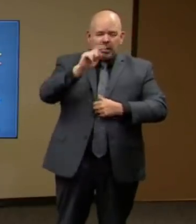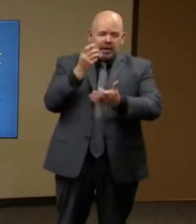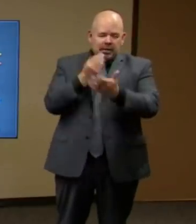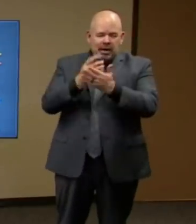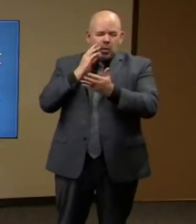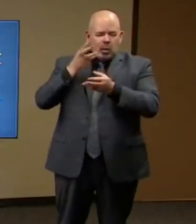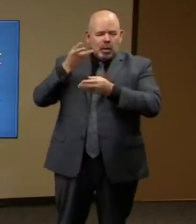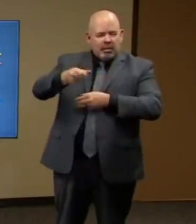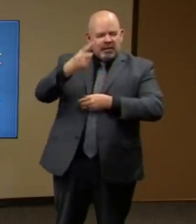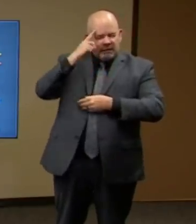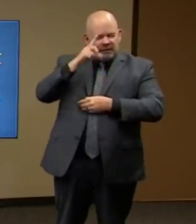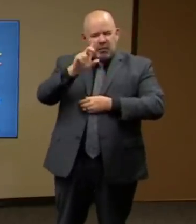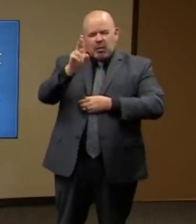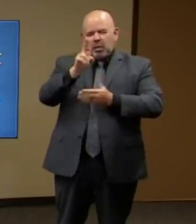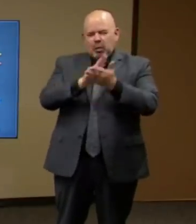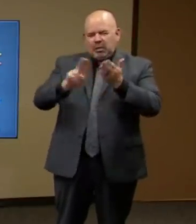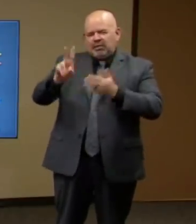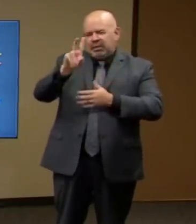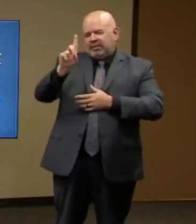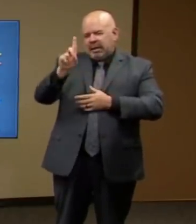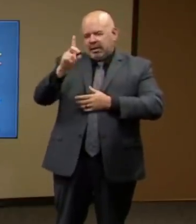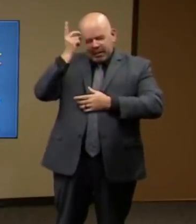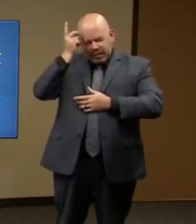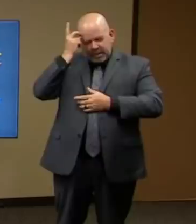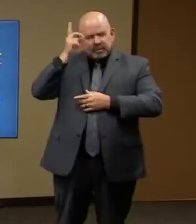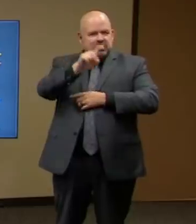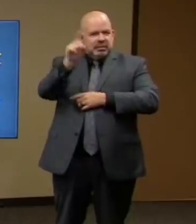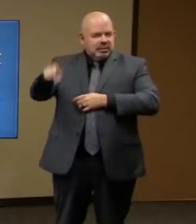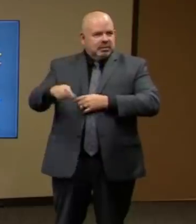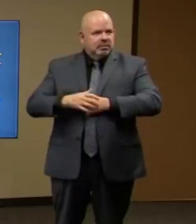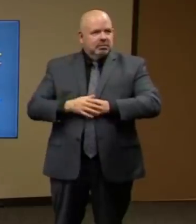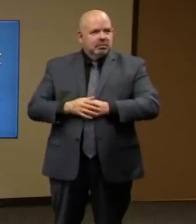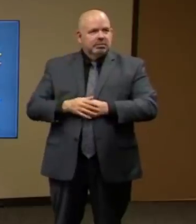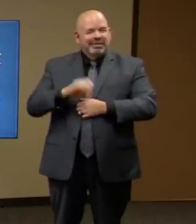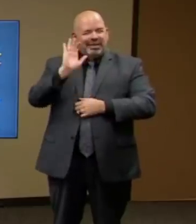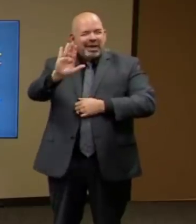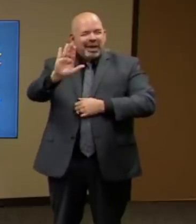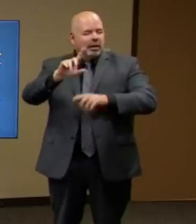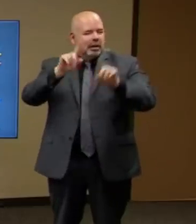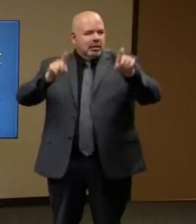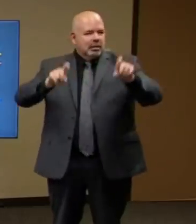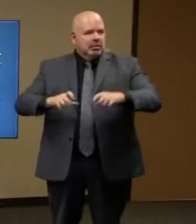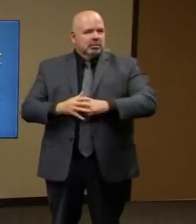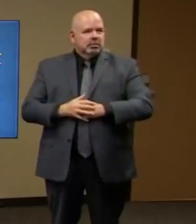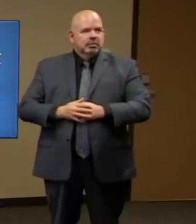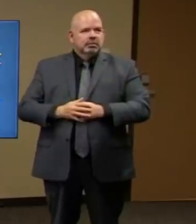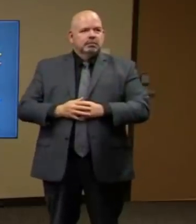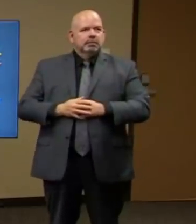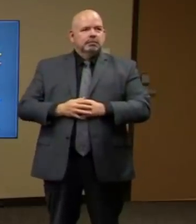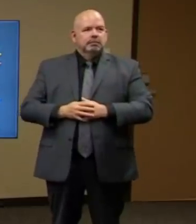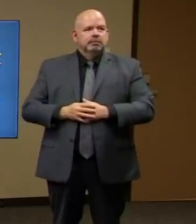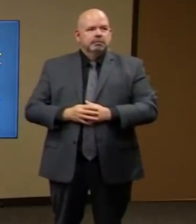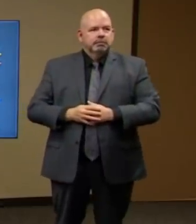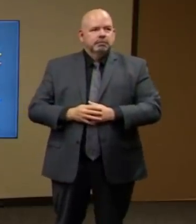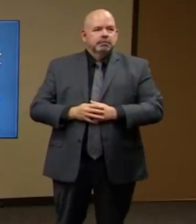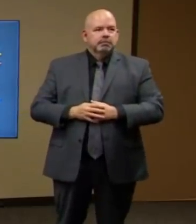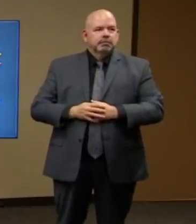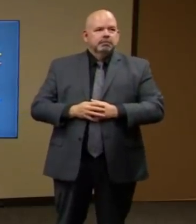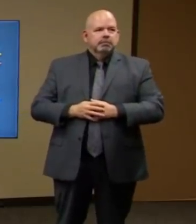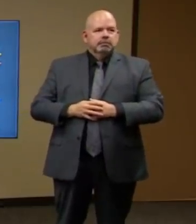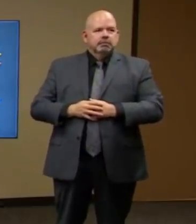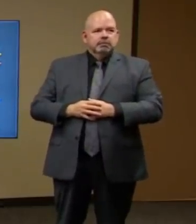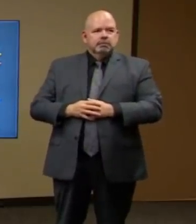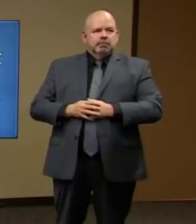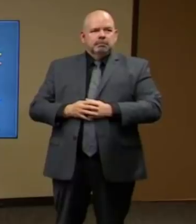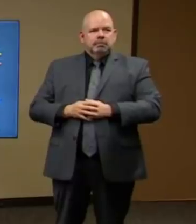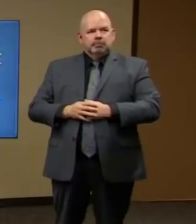dollars or CARES Act funds, or your City of Dallas tax dollars or CARES Act fund, that is only